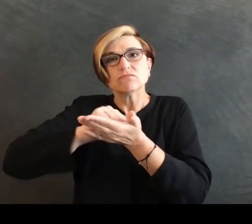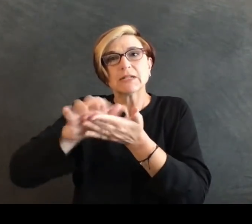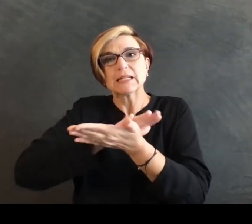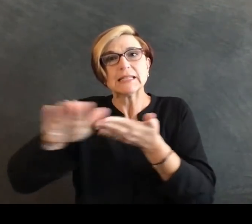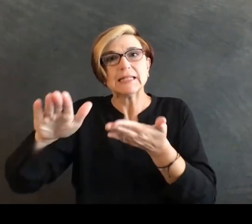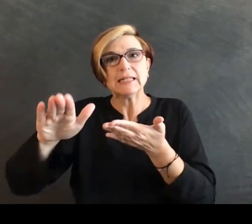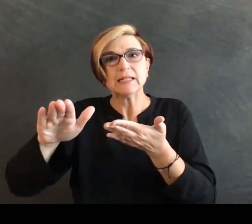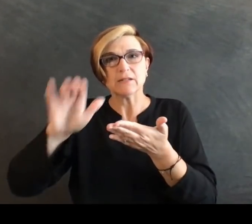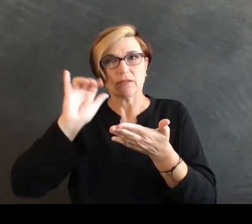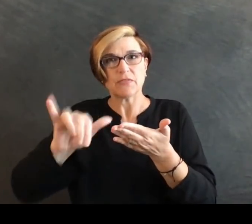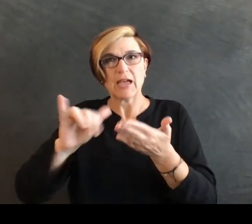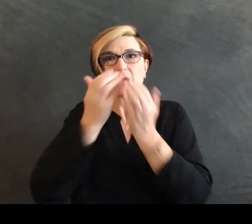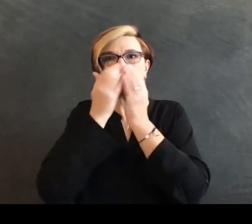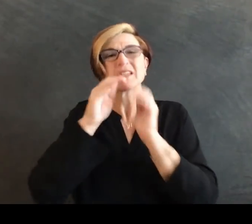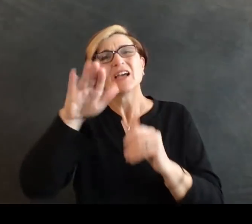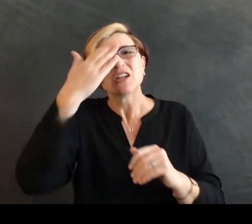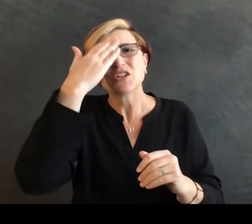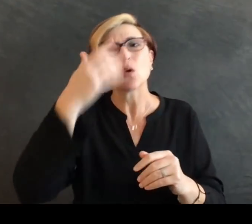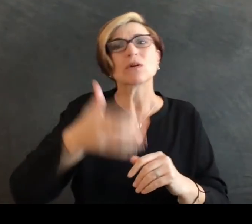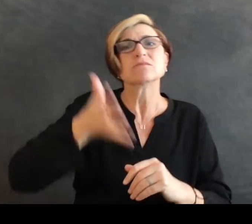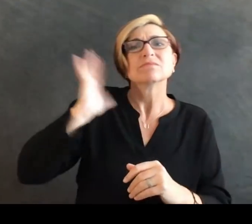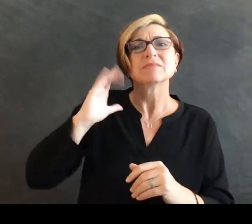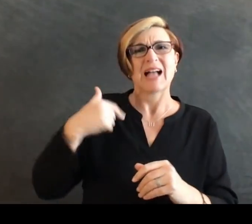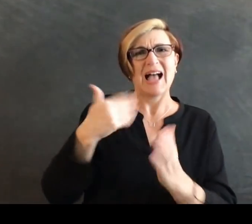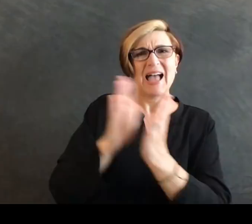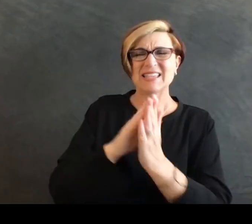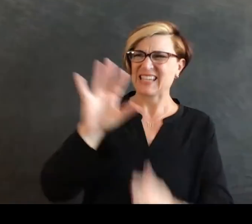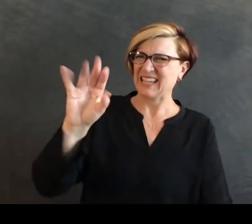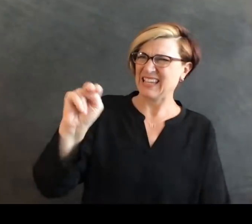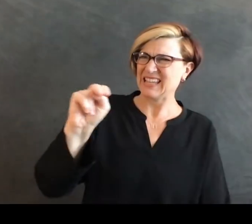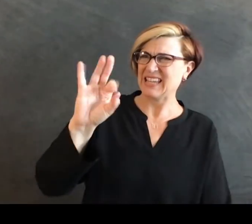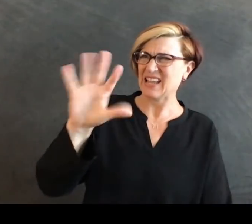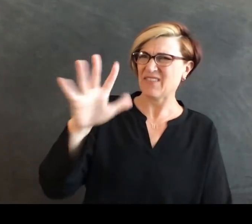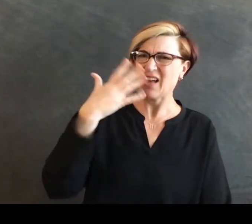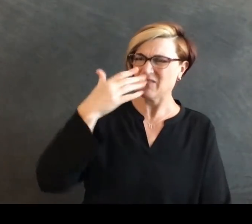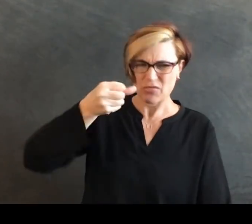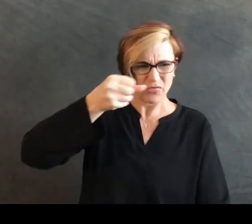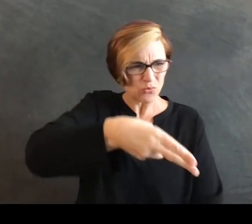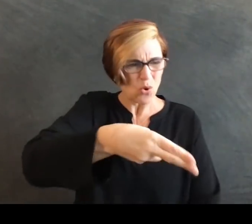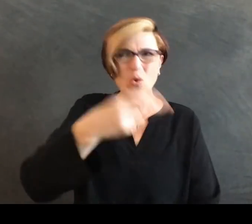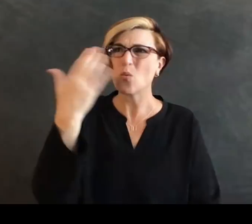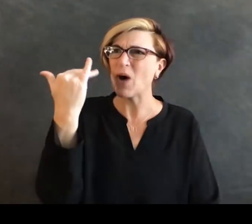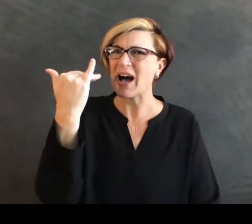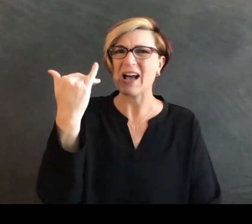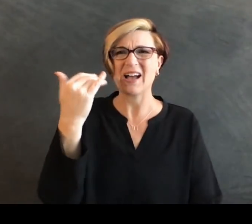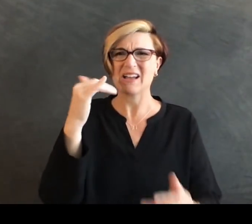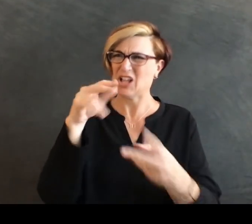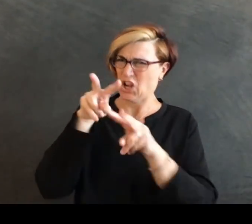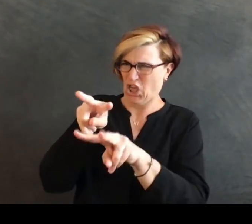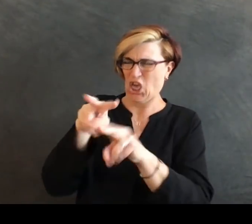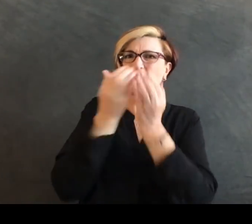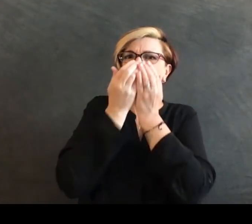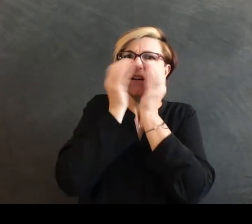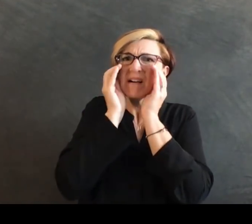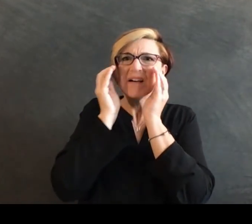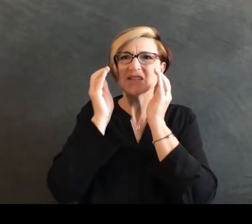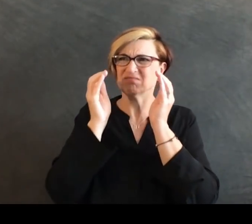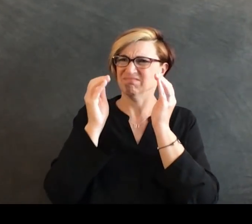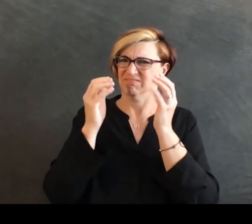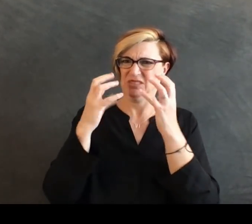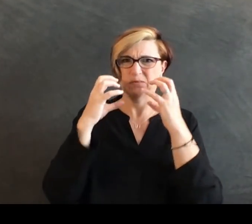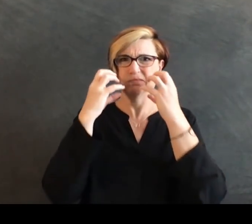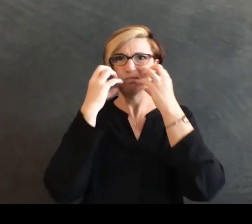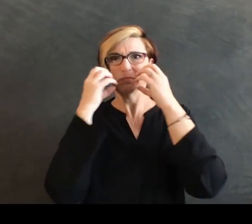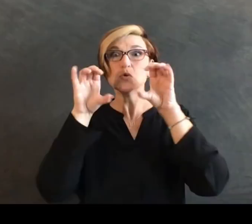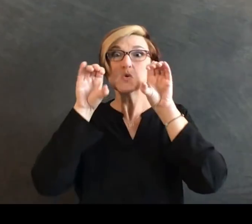asking, why are we throwing these masks away? You look at some of these masks and they're significant pieces of equipment, and I say, how come you